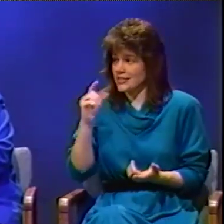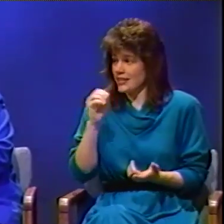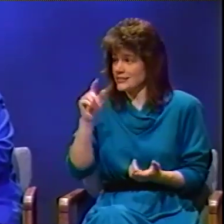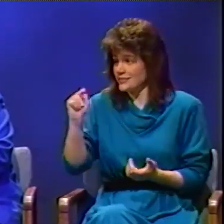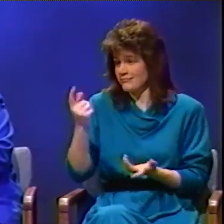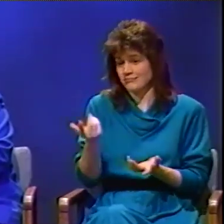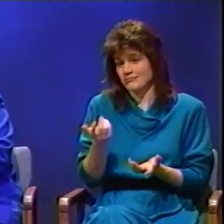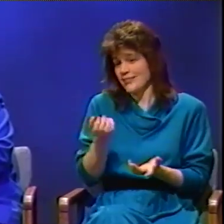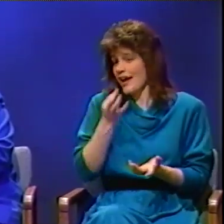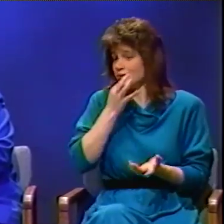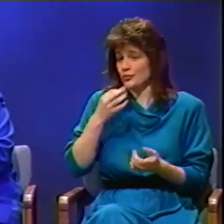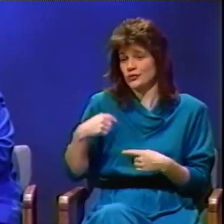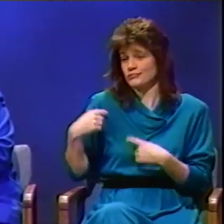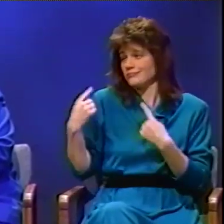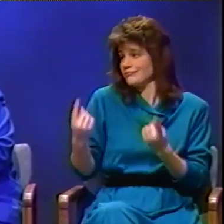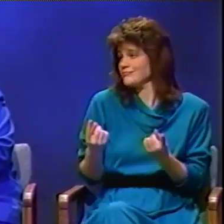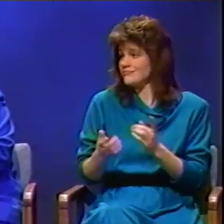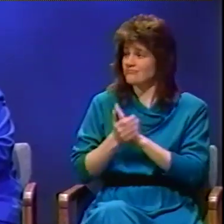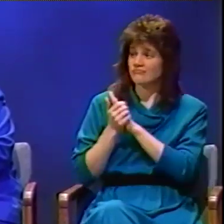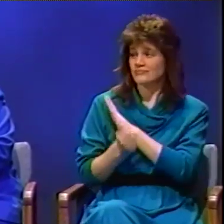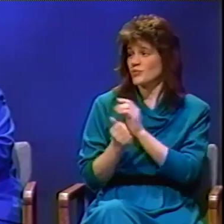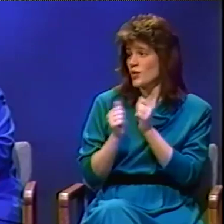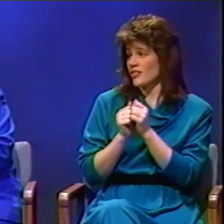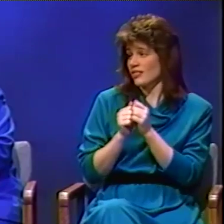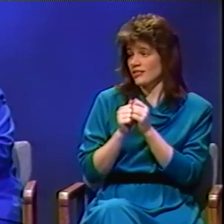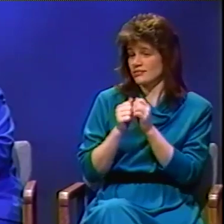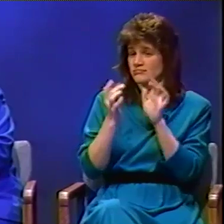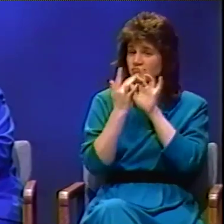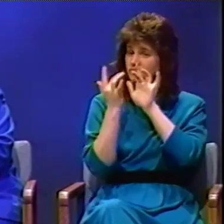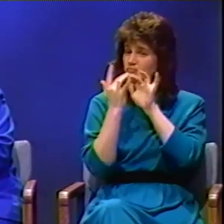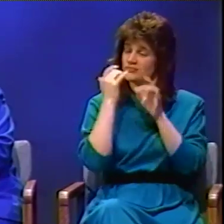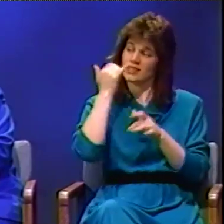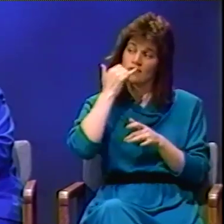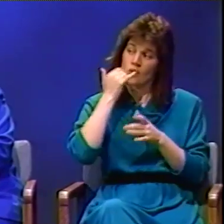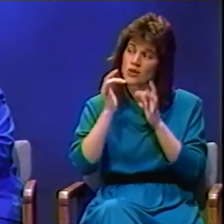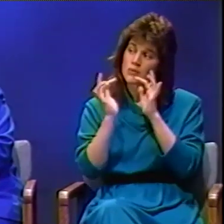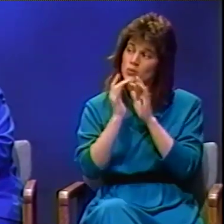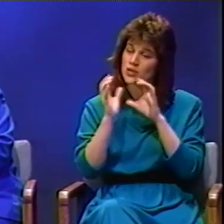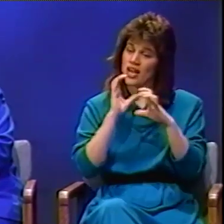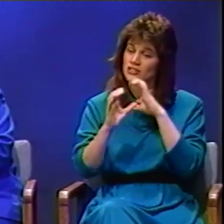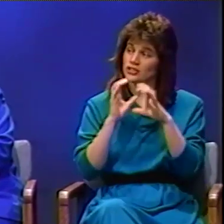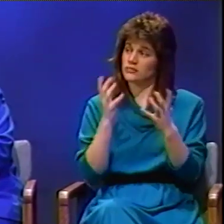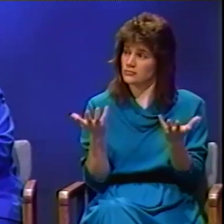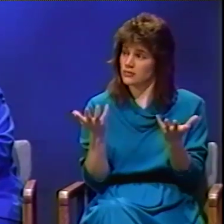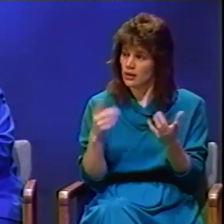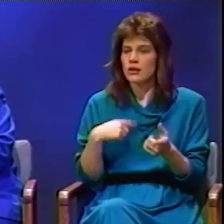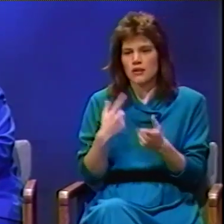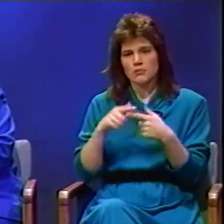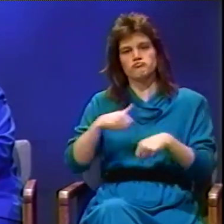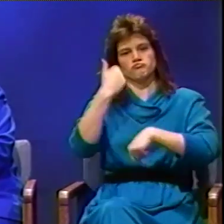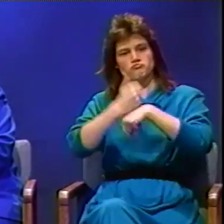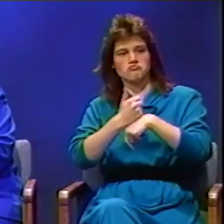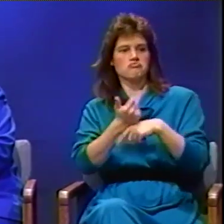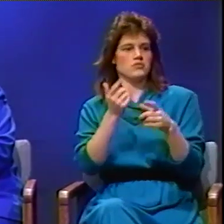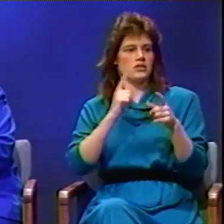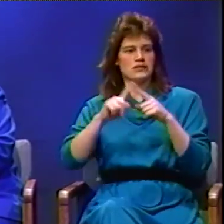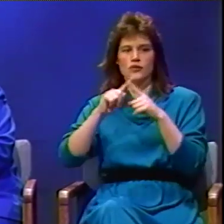We have all of the expertise to put together an operation that can mobilize the people and the equipment and all of the things that are needed to